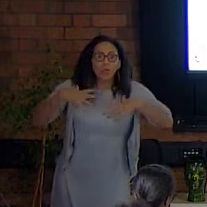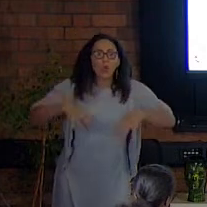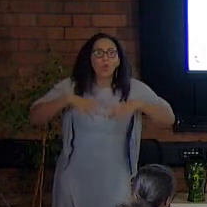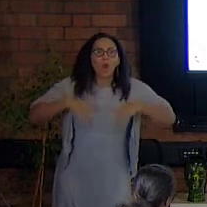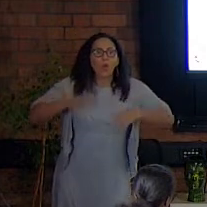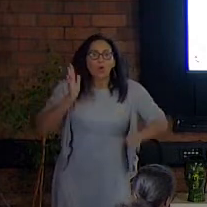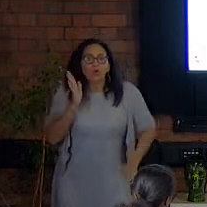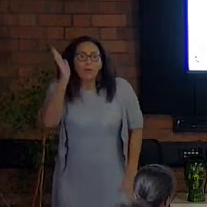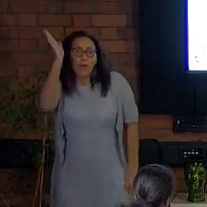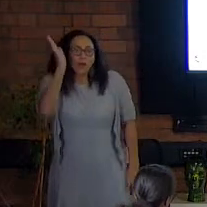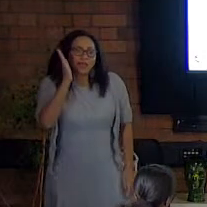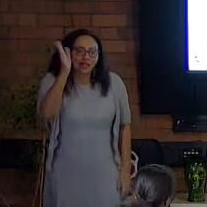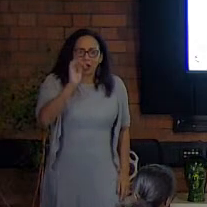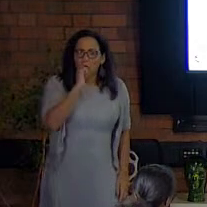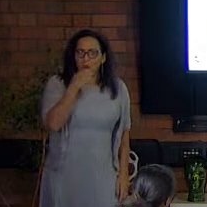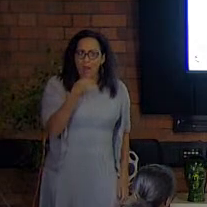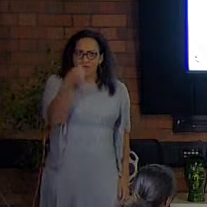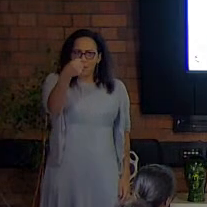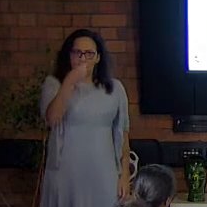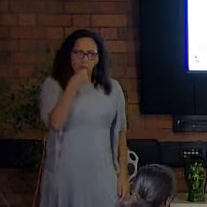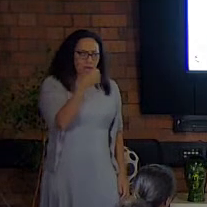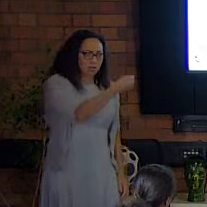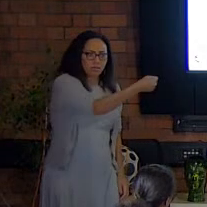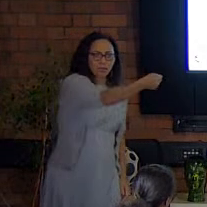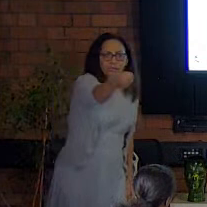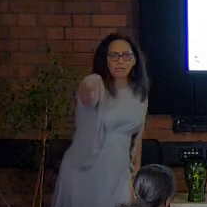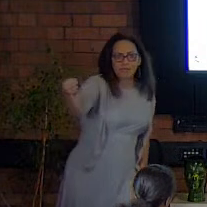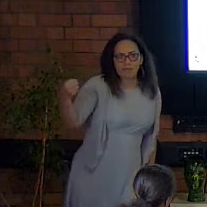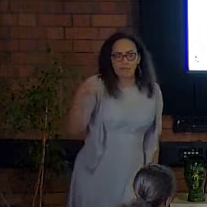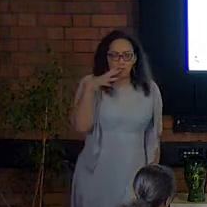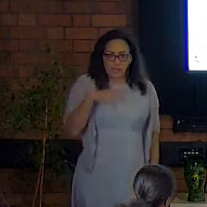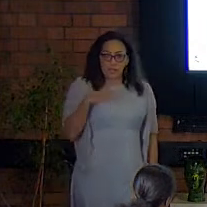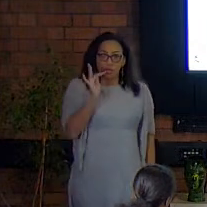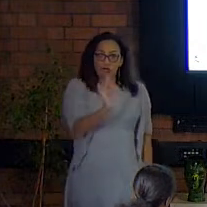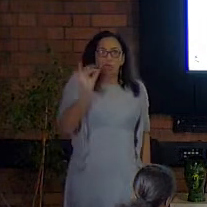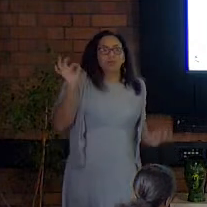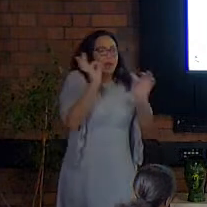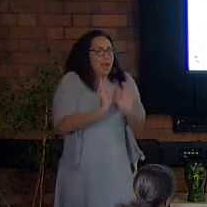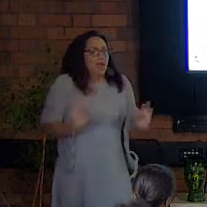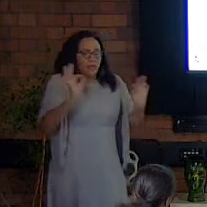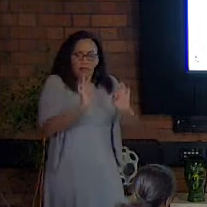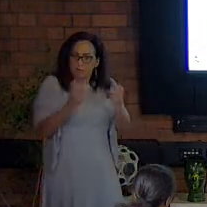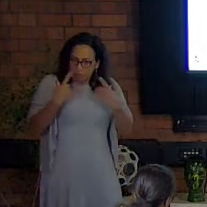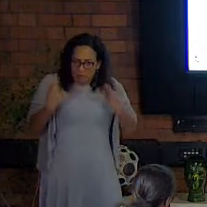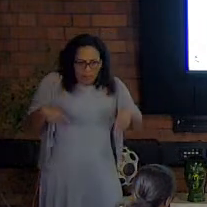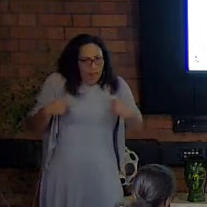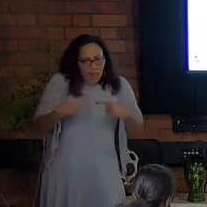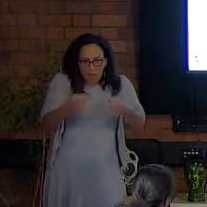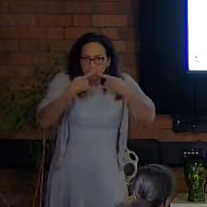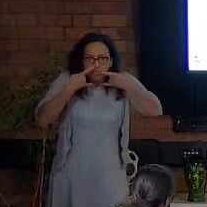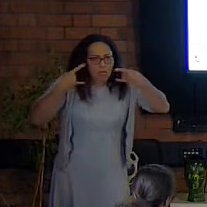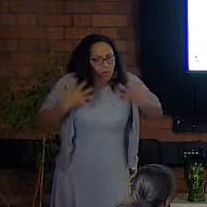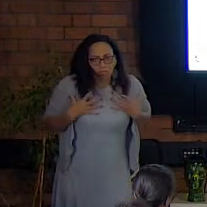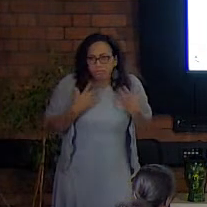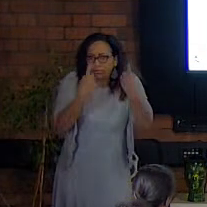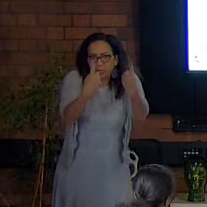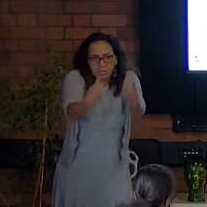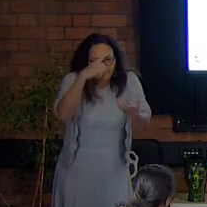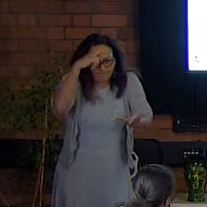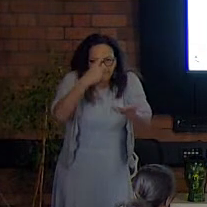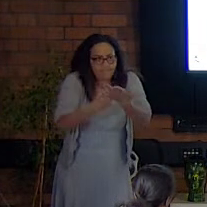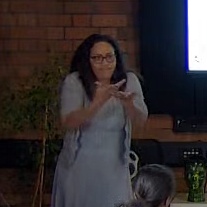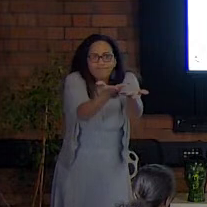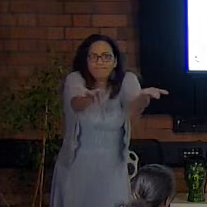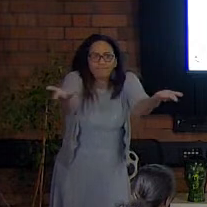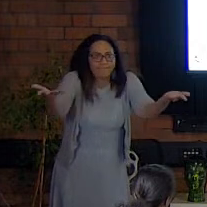will be coming around with a roving mic, so you don't need to touch anything. Please feel free to keep your masks on while you're in. That's totally up to you.